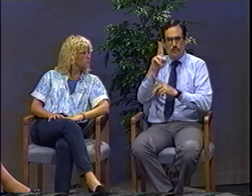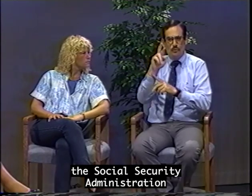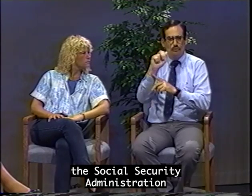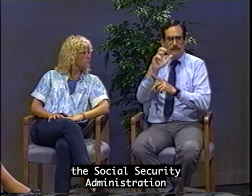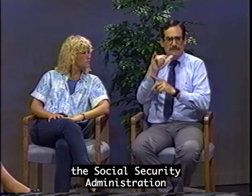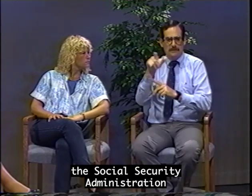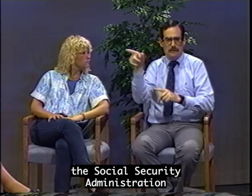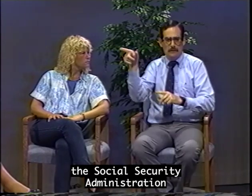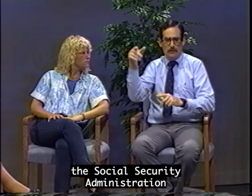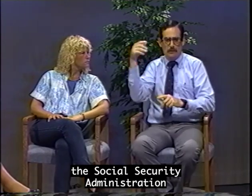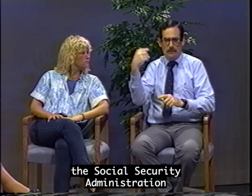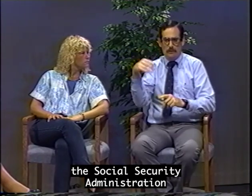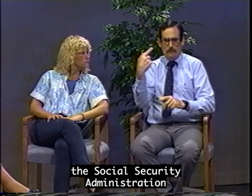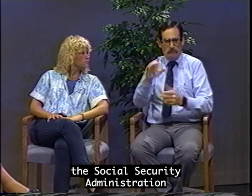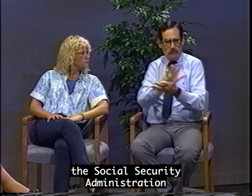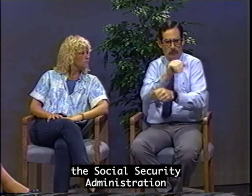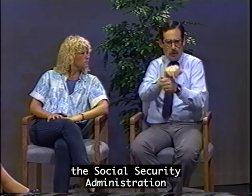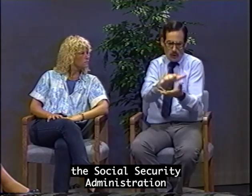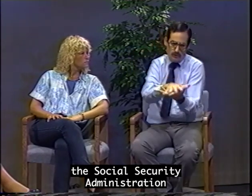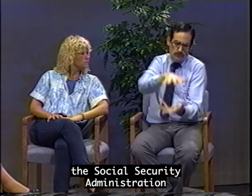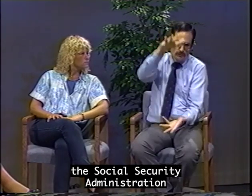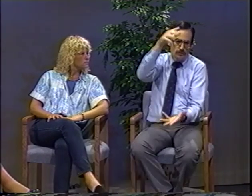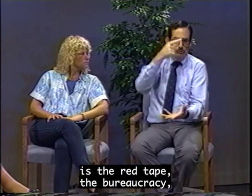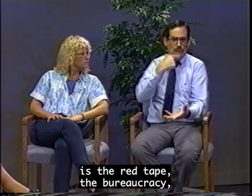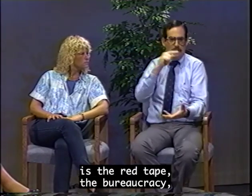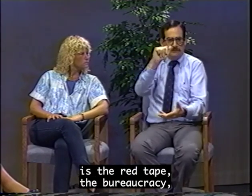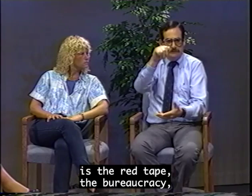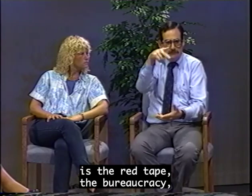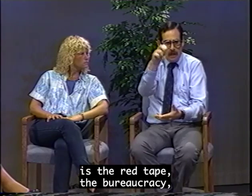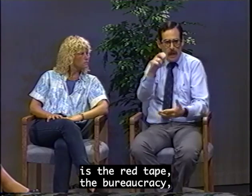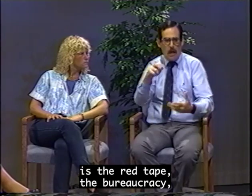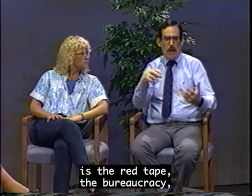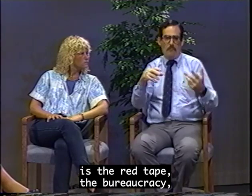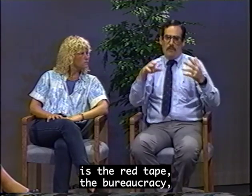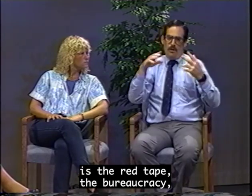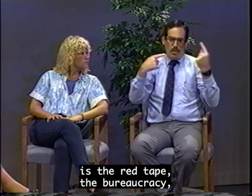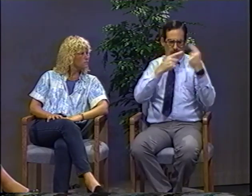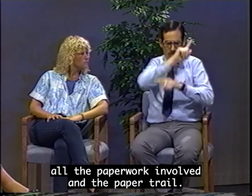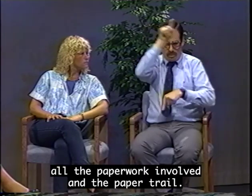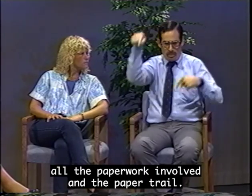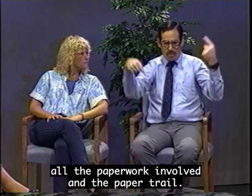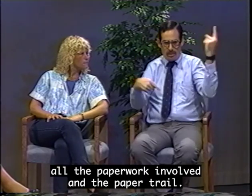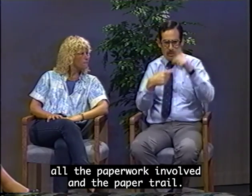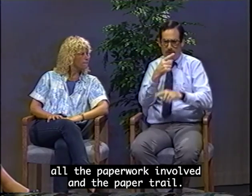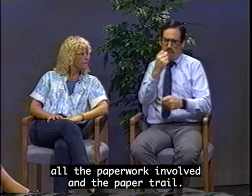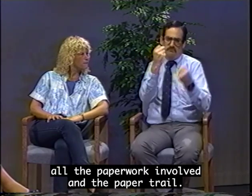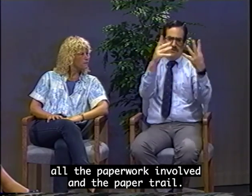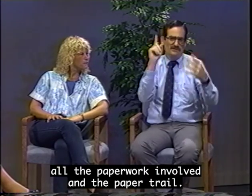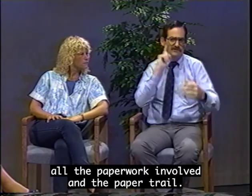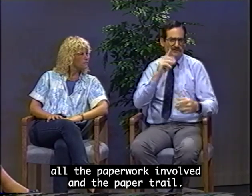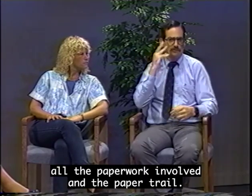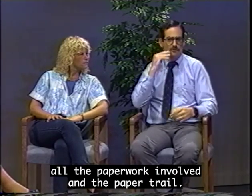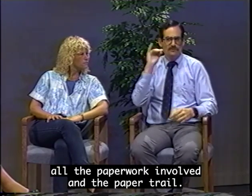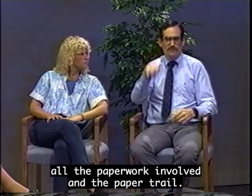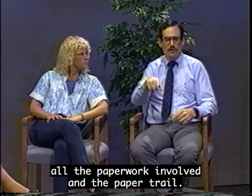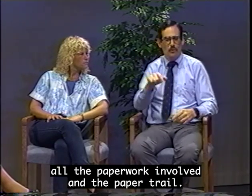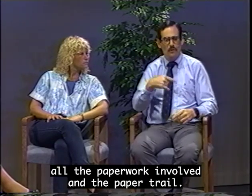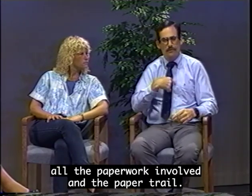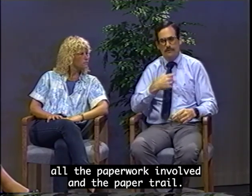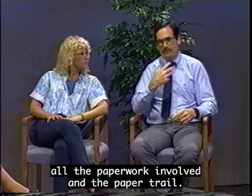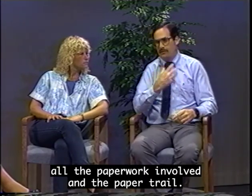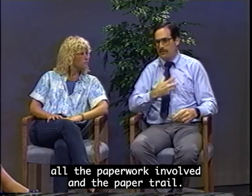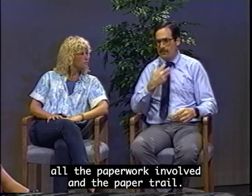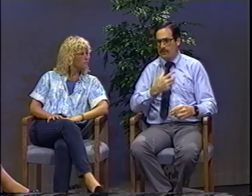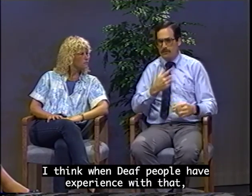Security Department, the Social Security Administration, is the red tape, the bureaucracy, all the paperwork involved in